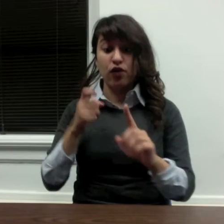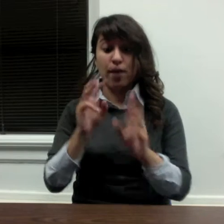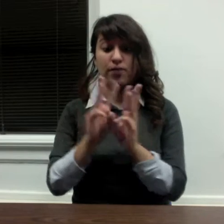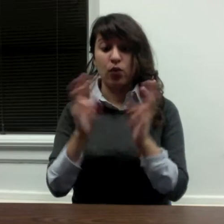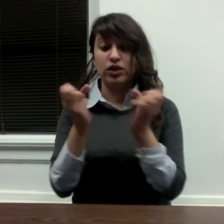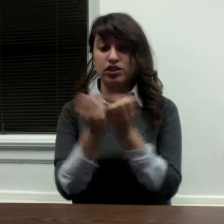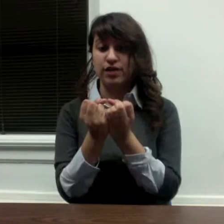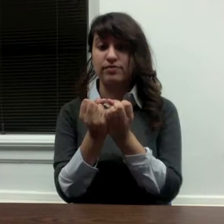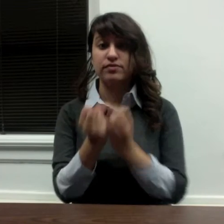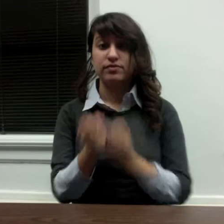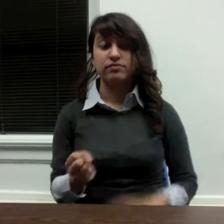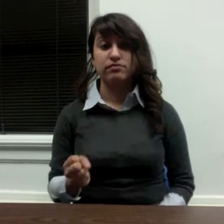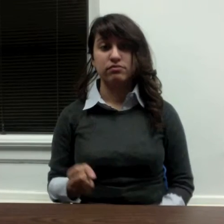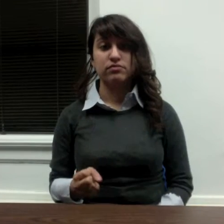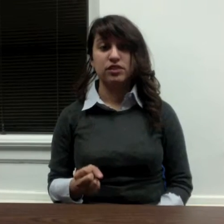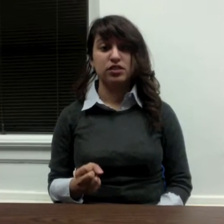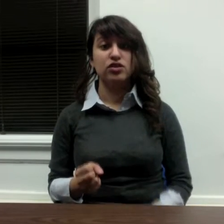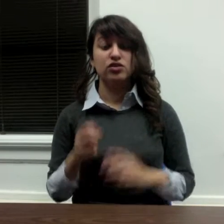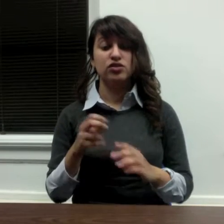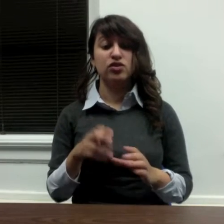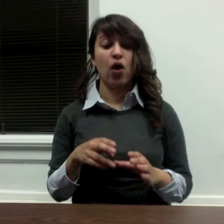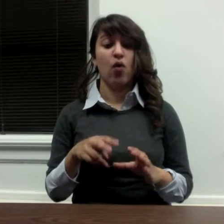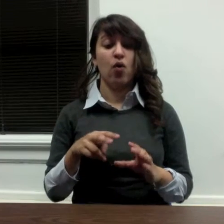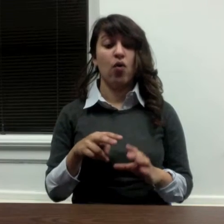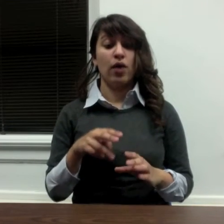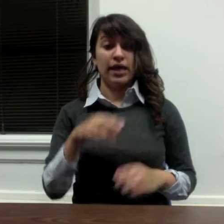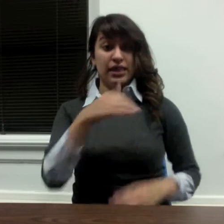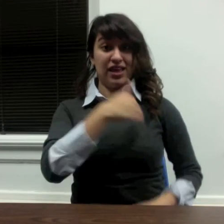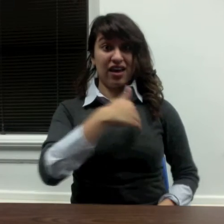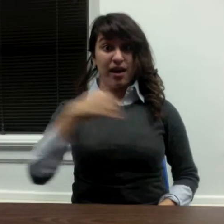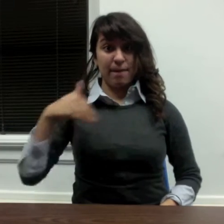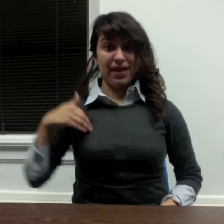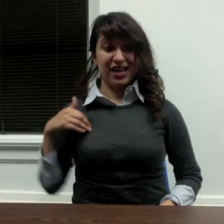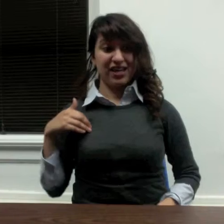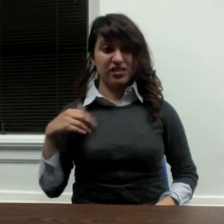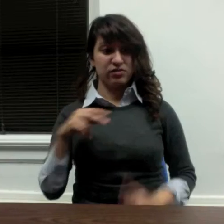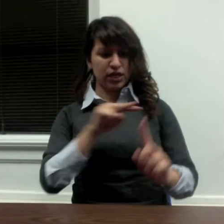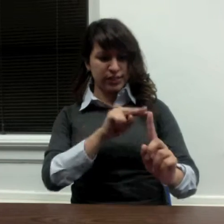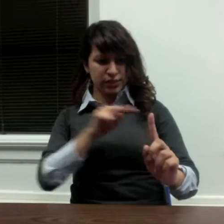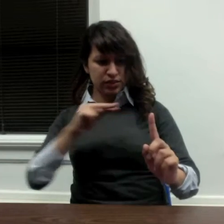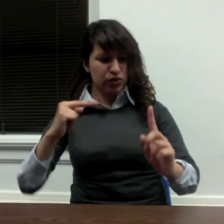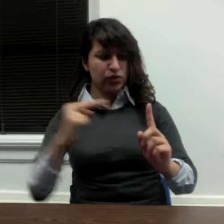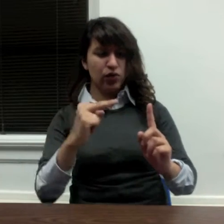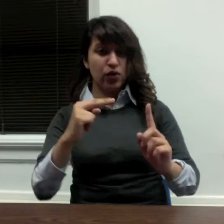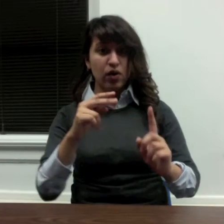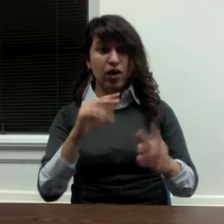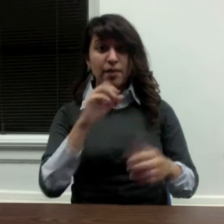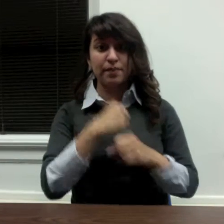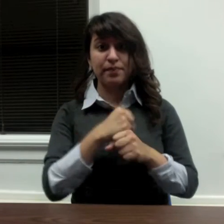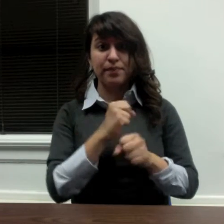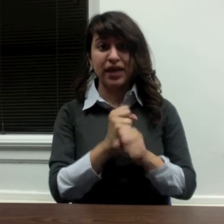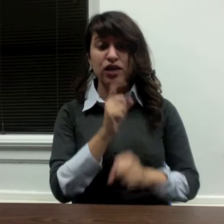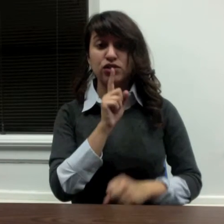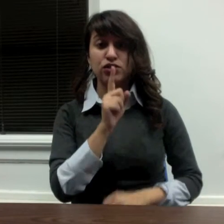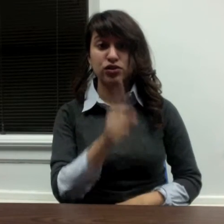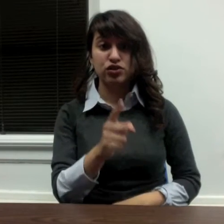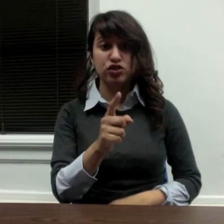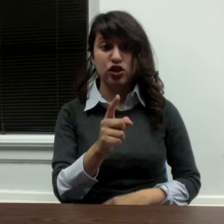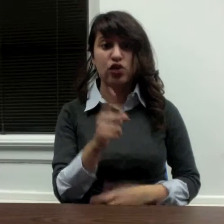at dividing up the workshops we provide to ensure we have lots of